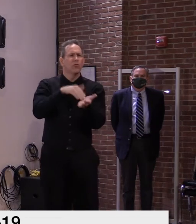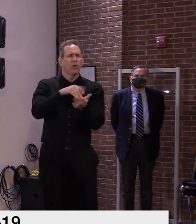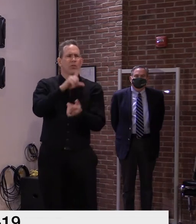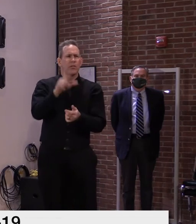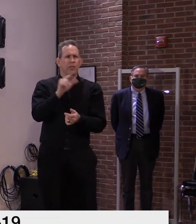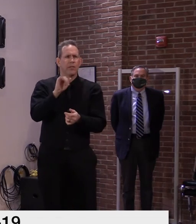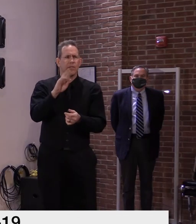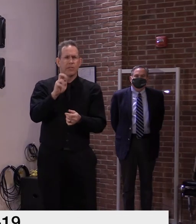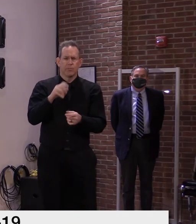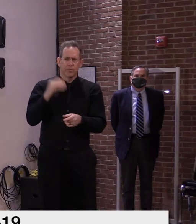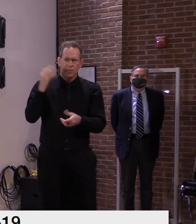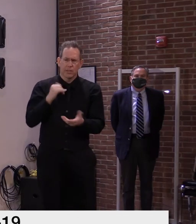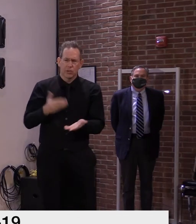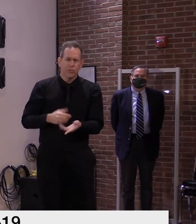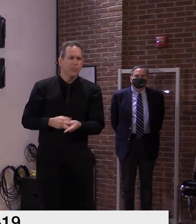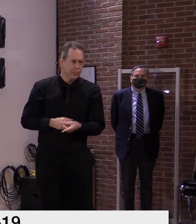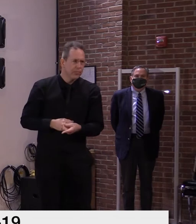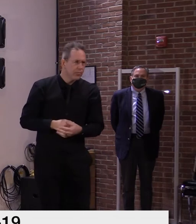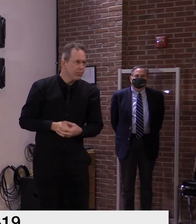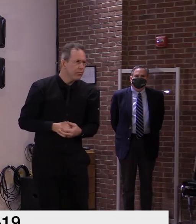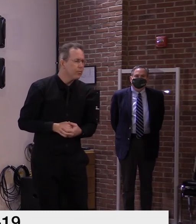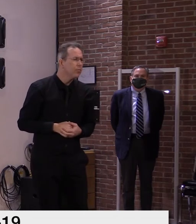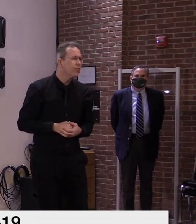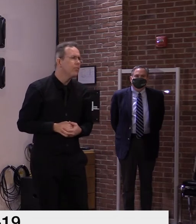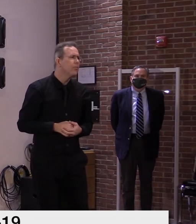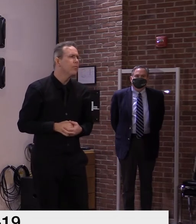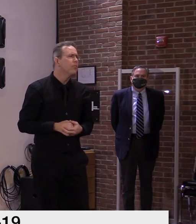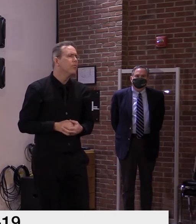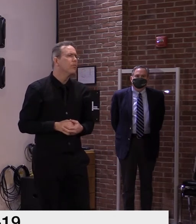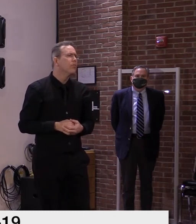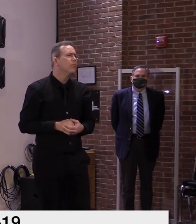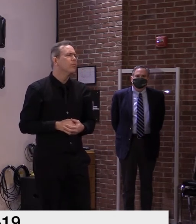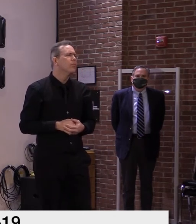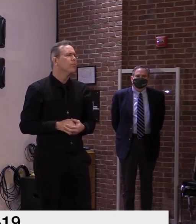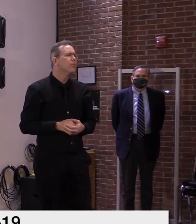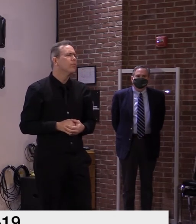is potentially less,